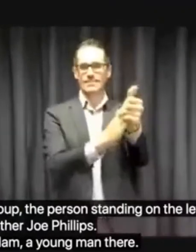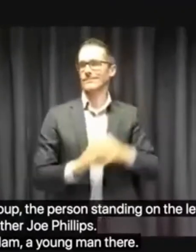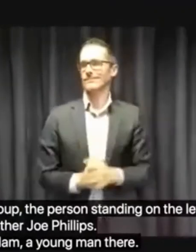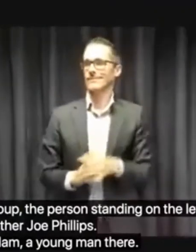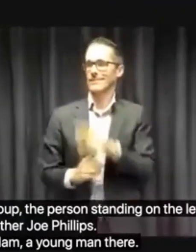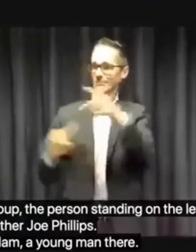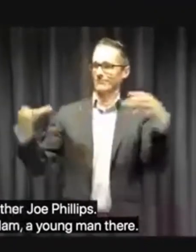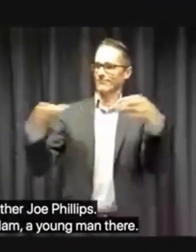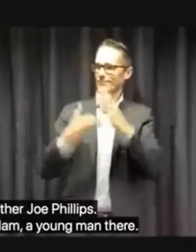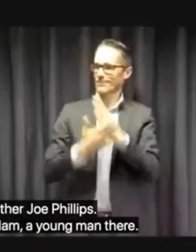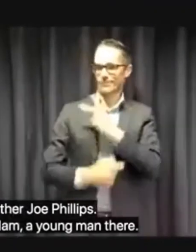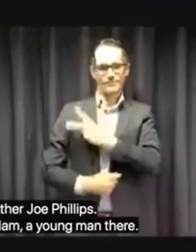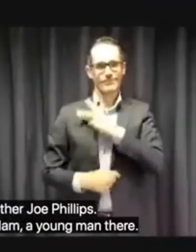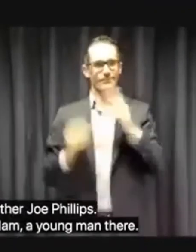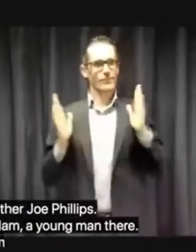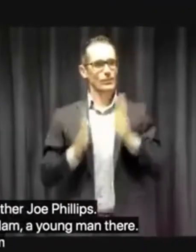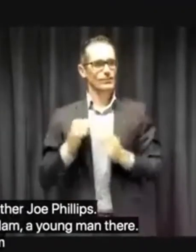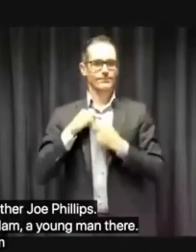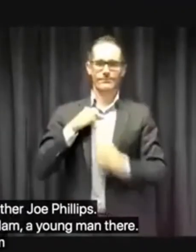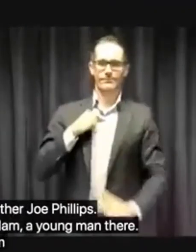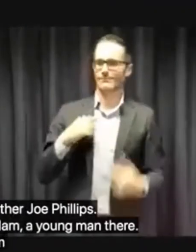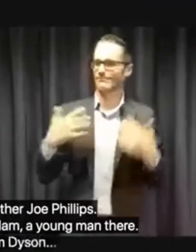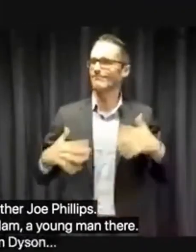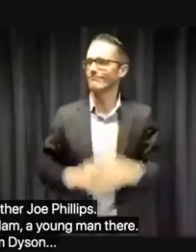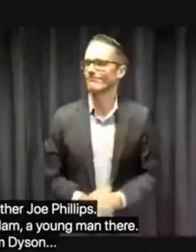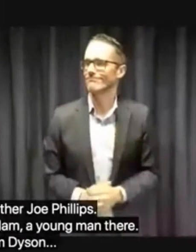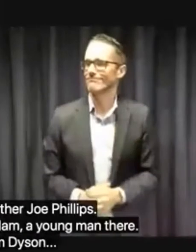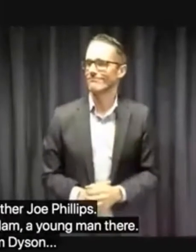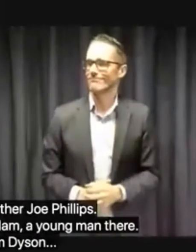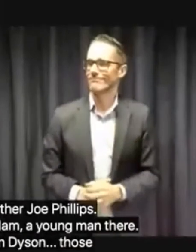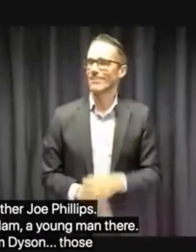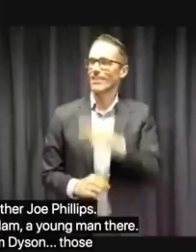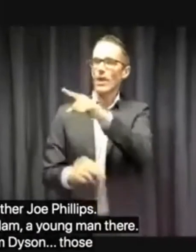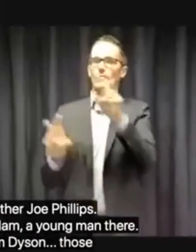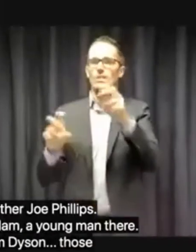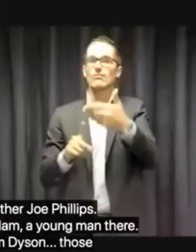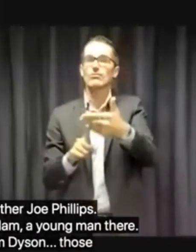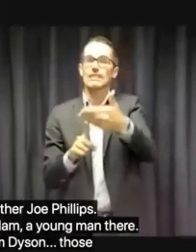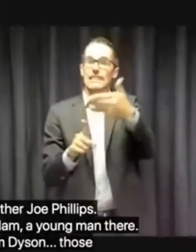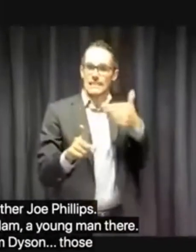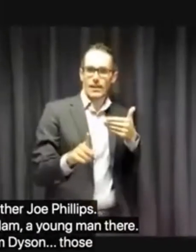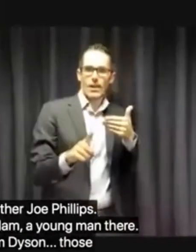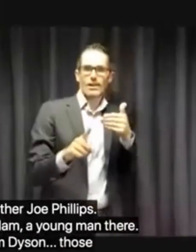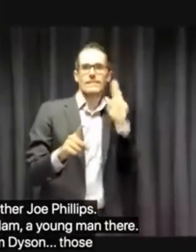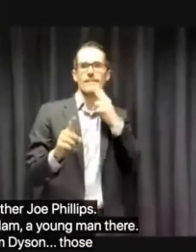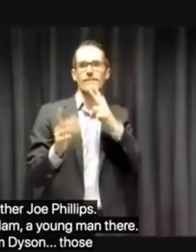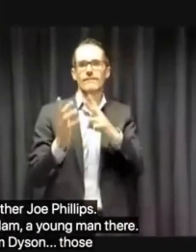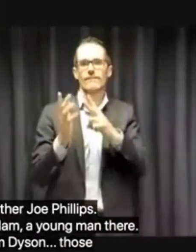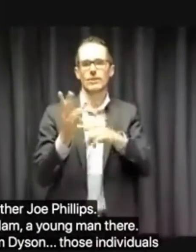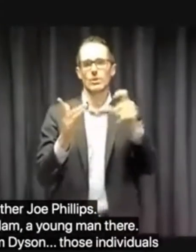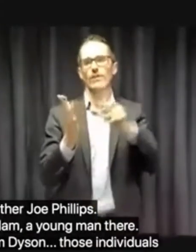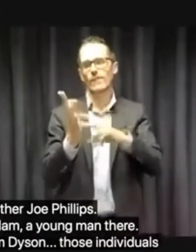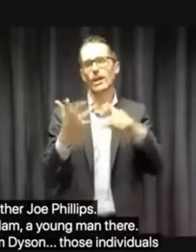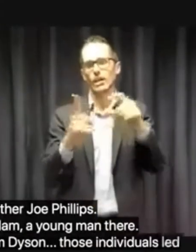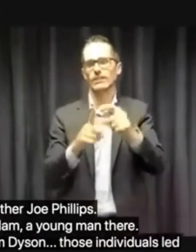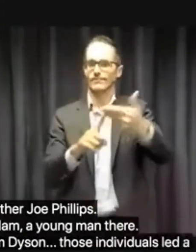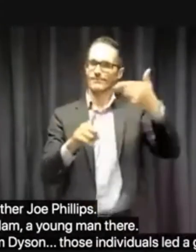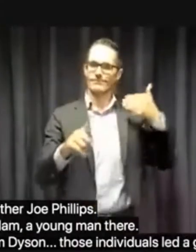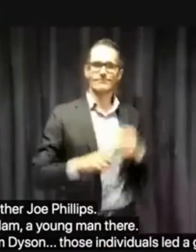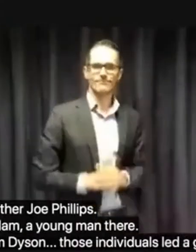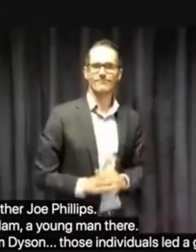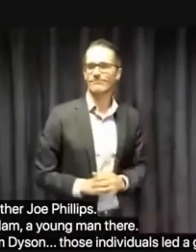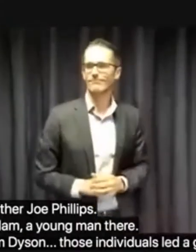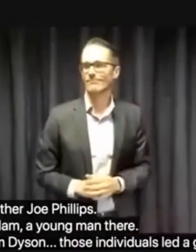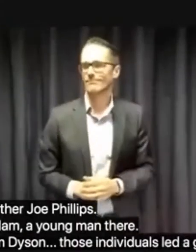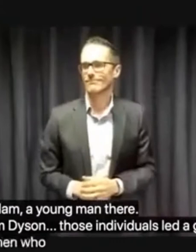deaf community, the deaf community led a group of gentlemen who were all suited by the trained professional at the time. And that